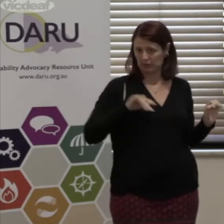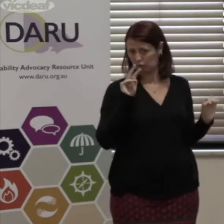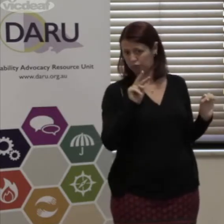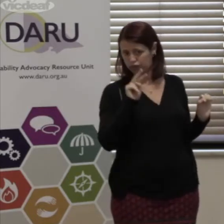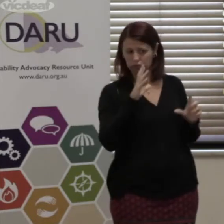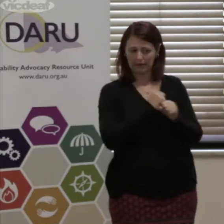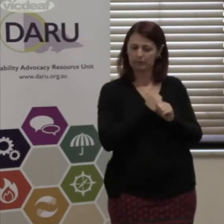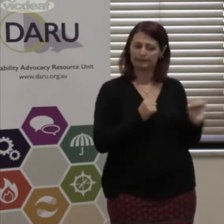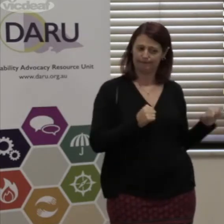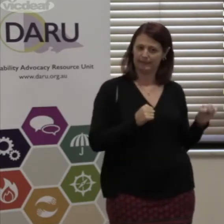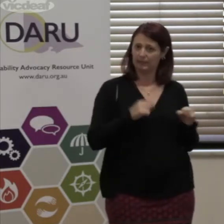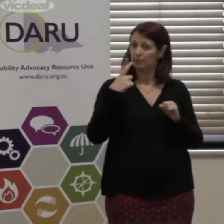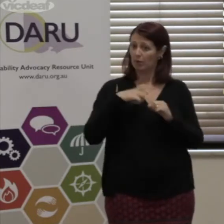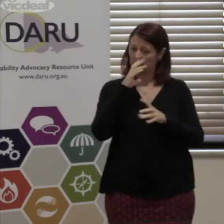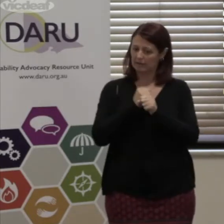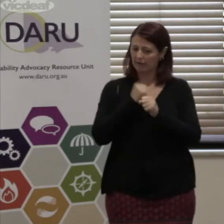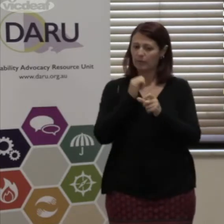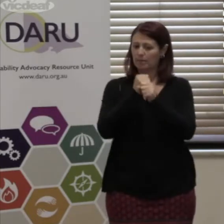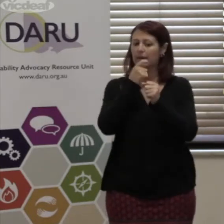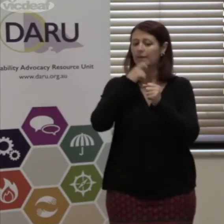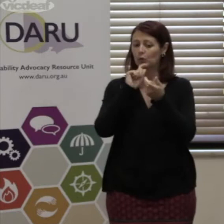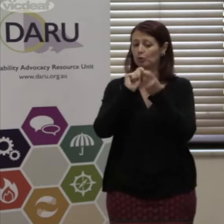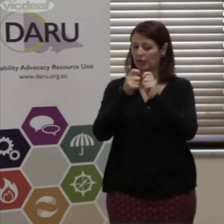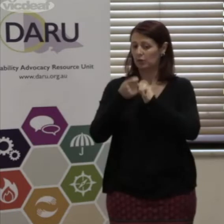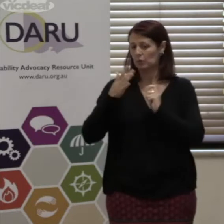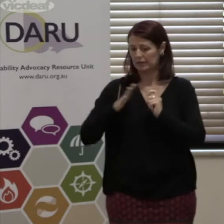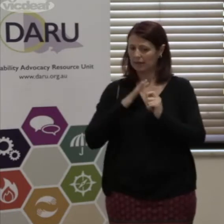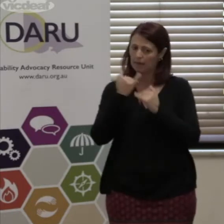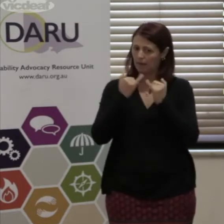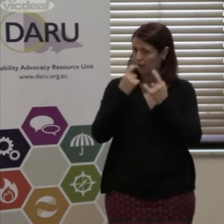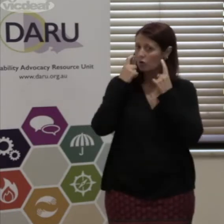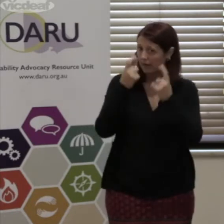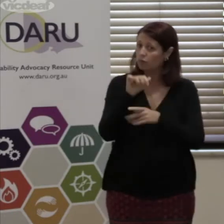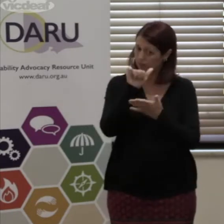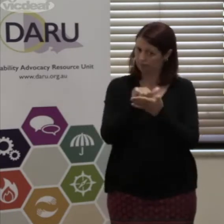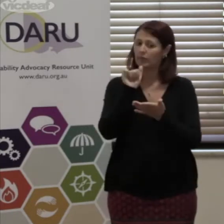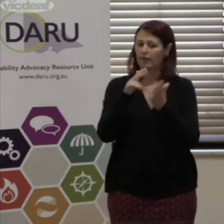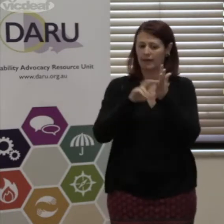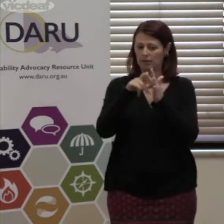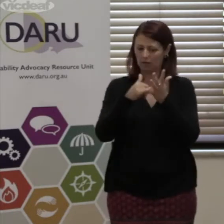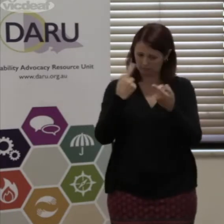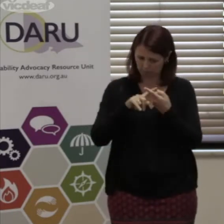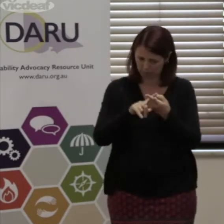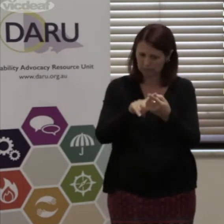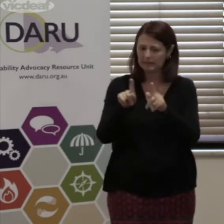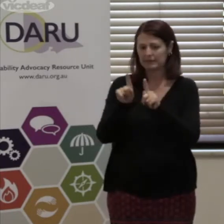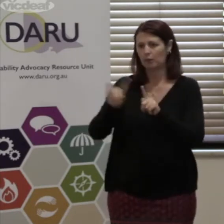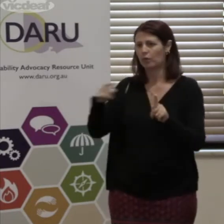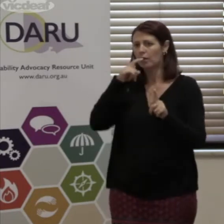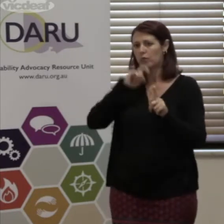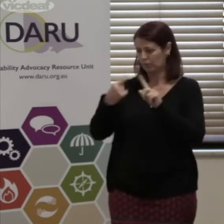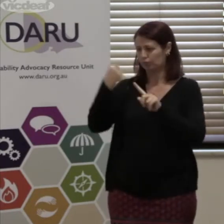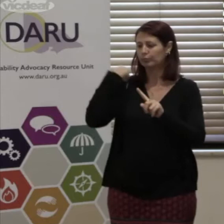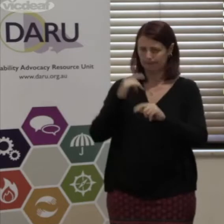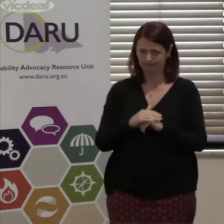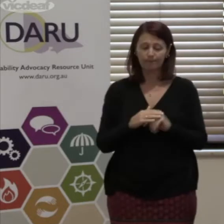a careful eye on it, because the government have made a couple of changes, and we need to be very, very careful NDIS keeps going as it was promised. Absolutely. Well,